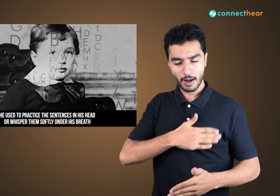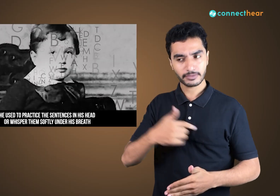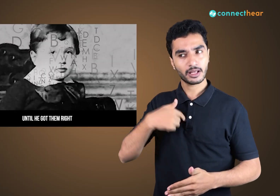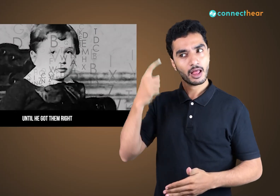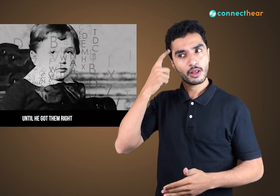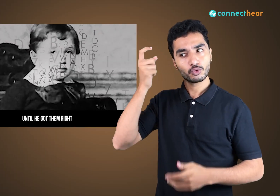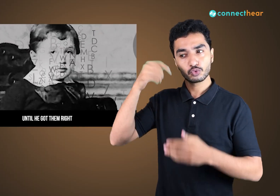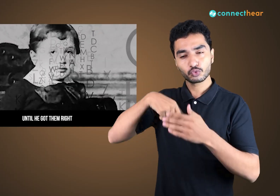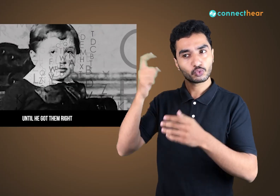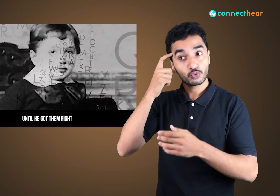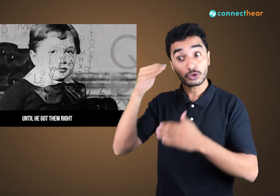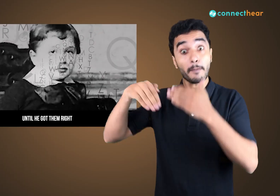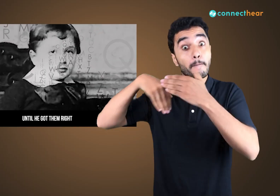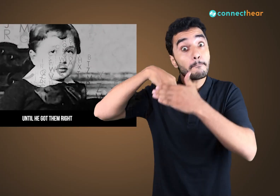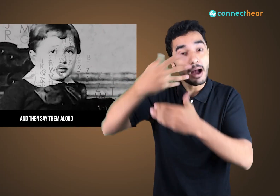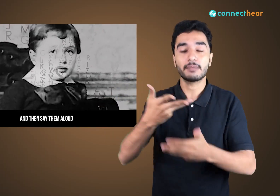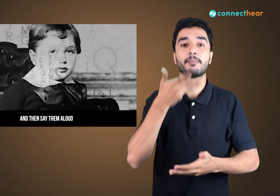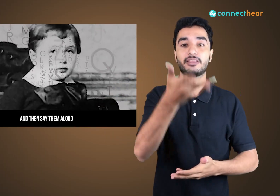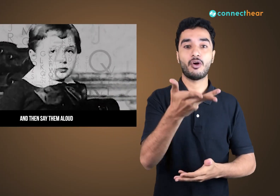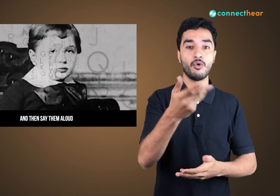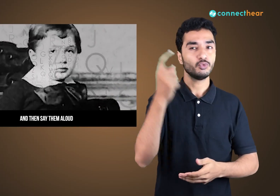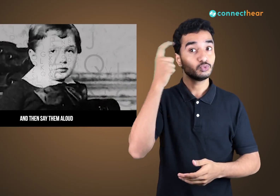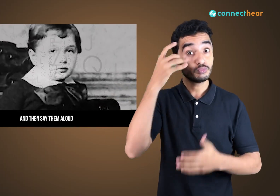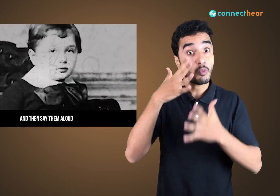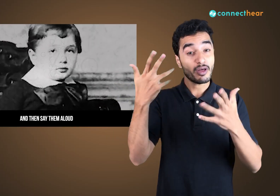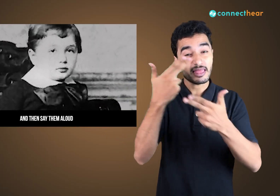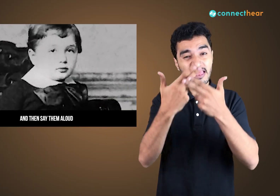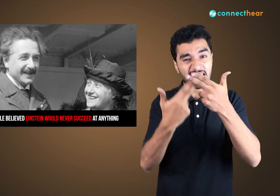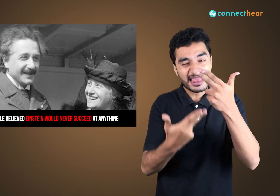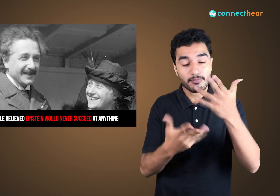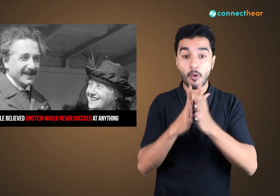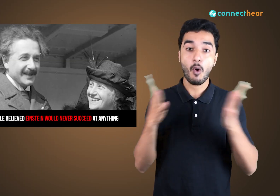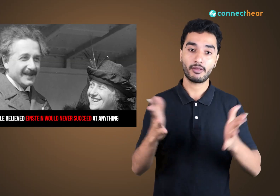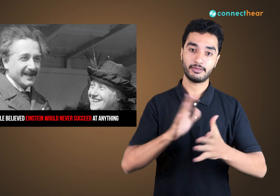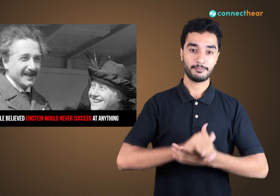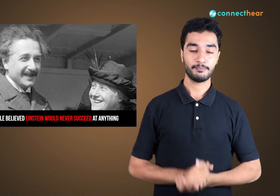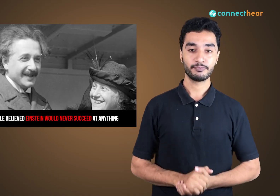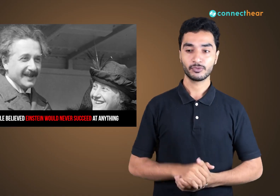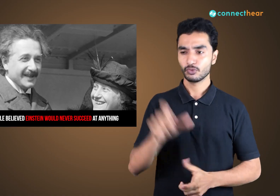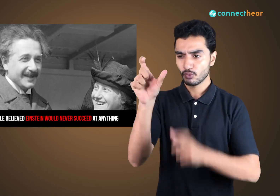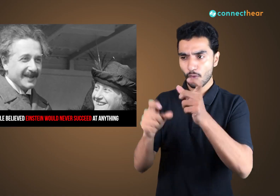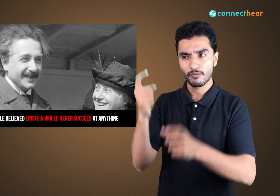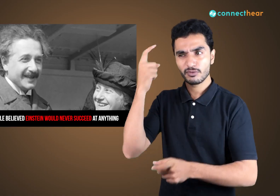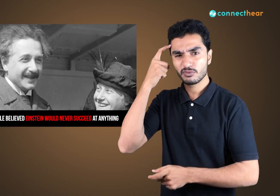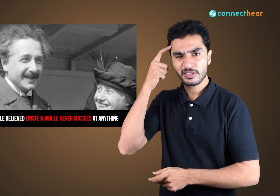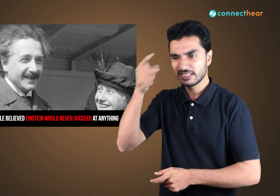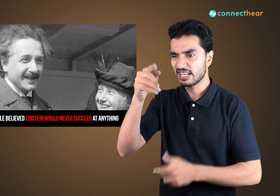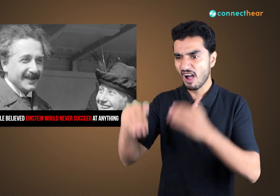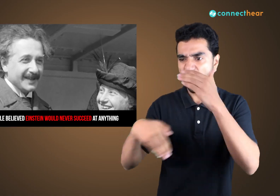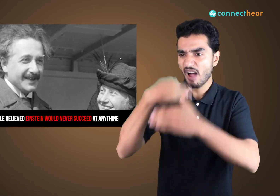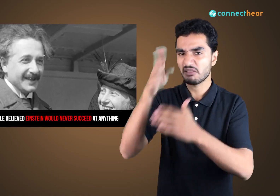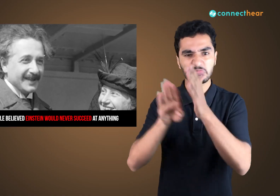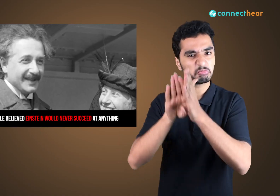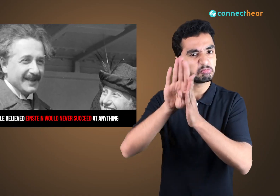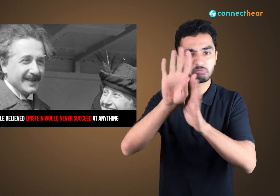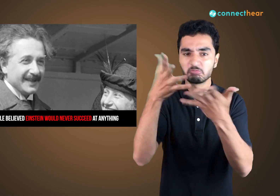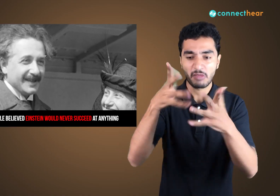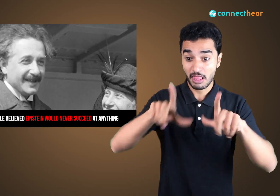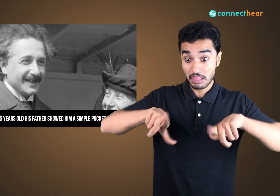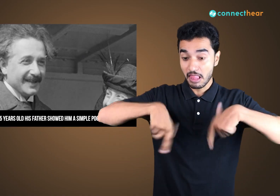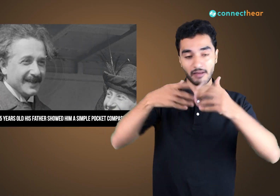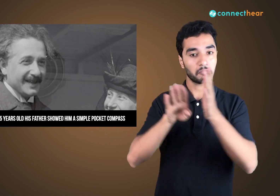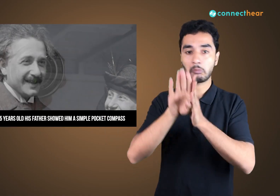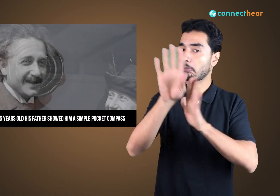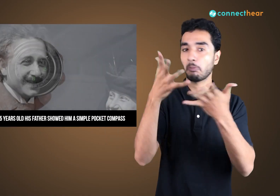his breath until he got them right, and then say them aloud. Many people believed Einstein would never succeed at